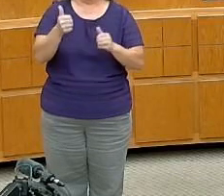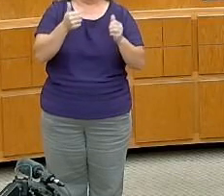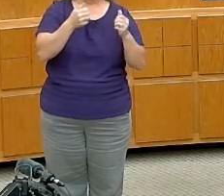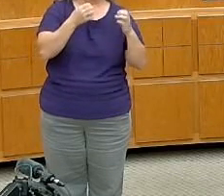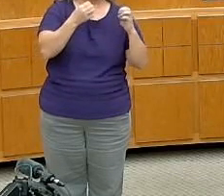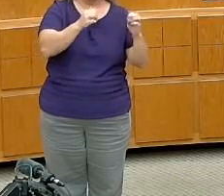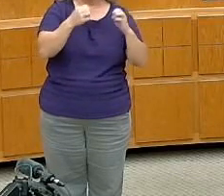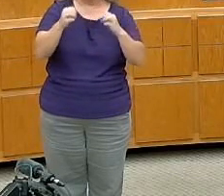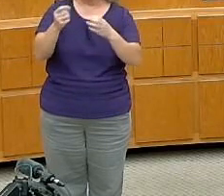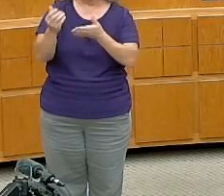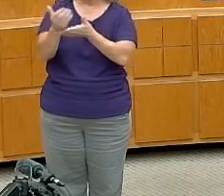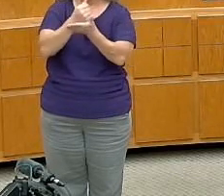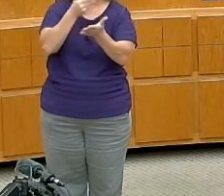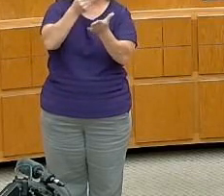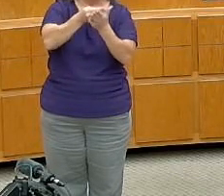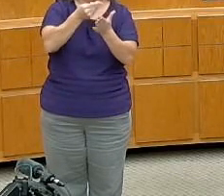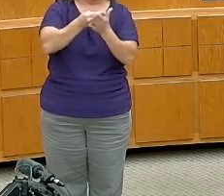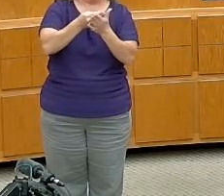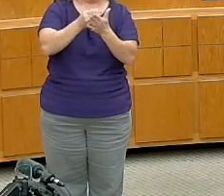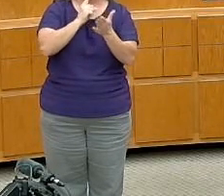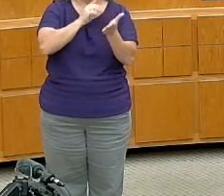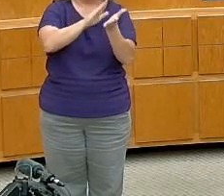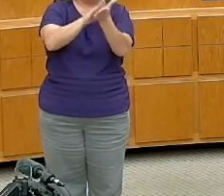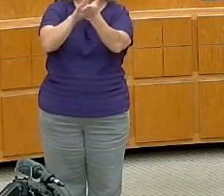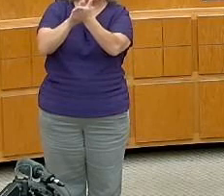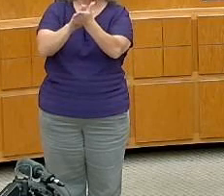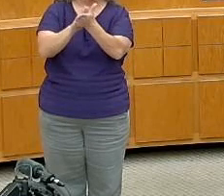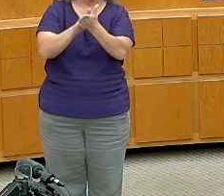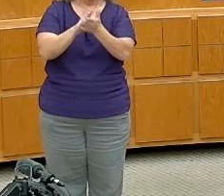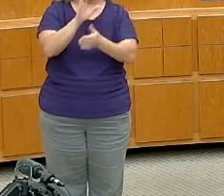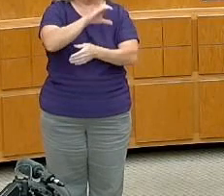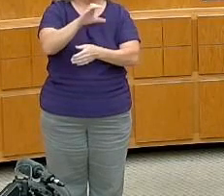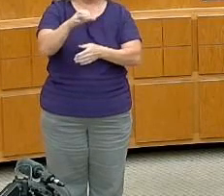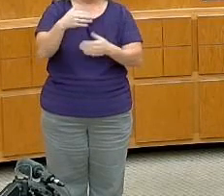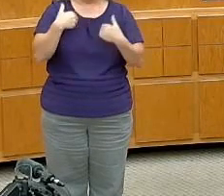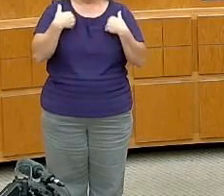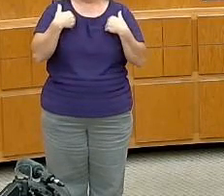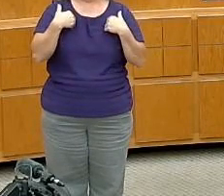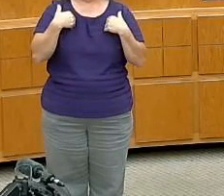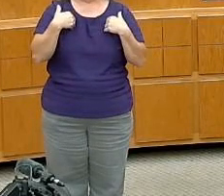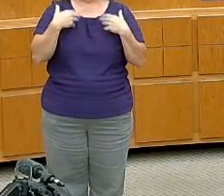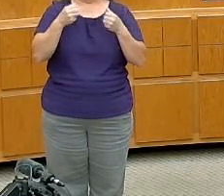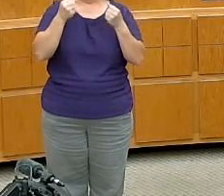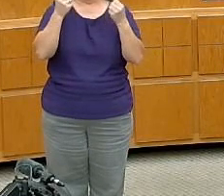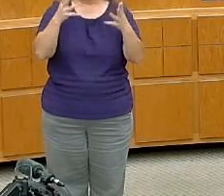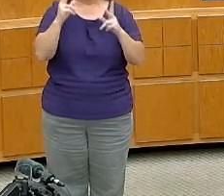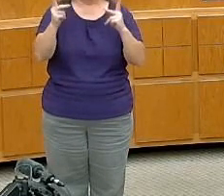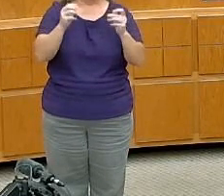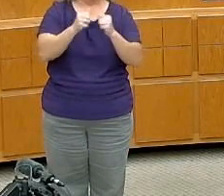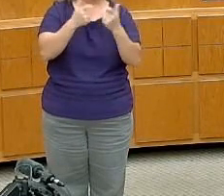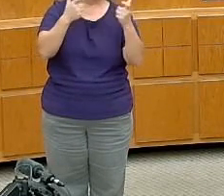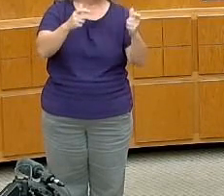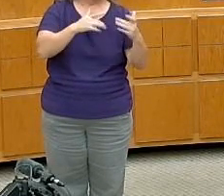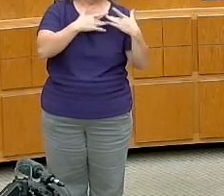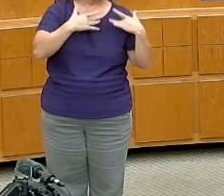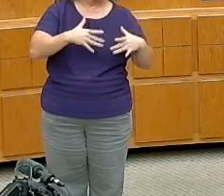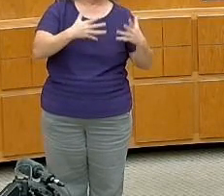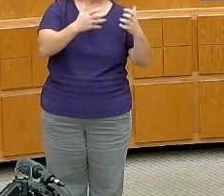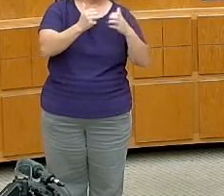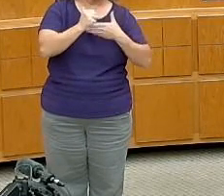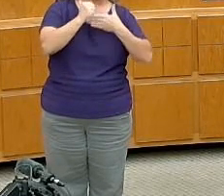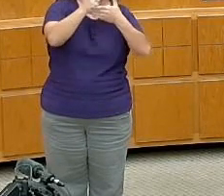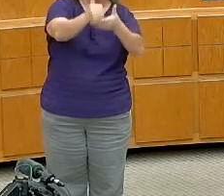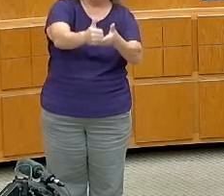raise funds, and I applaud that. I think Corpus Christi has got a tremendous number of people that have big hearts, and they want to help.